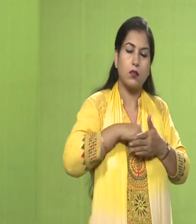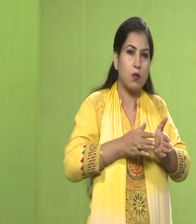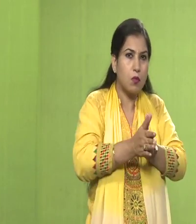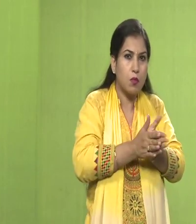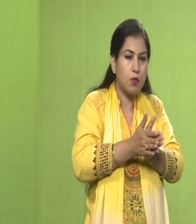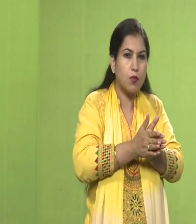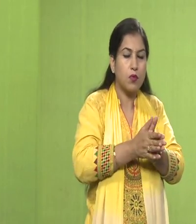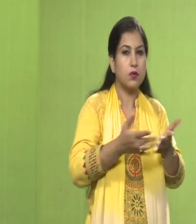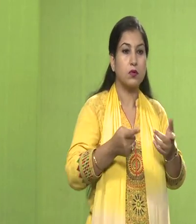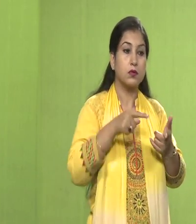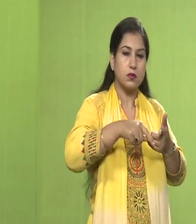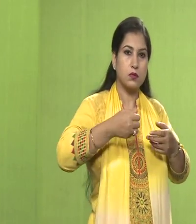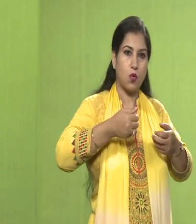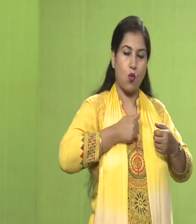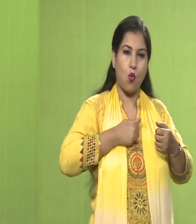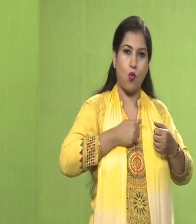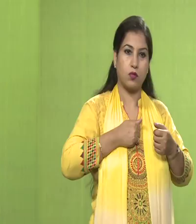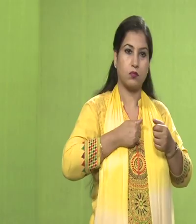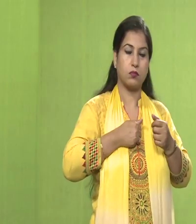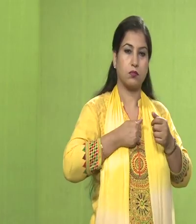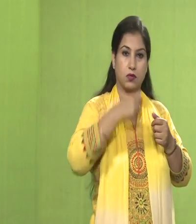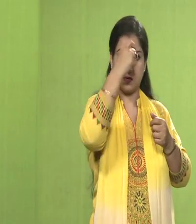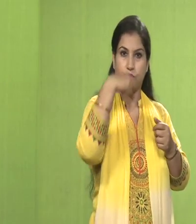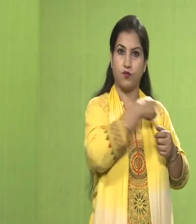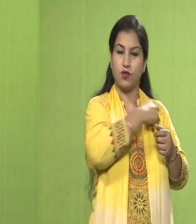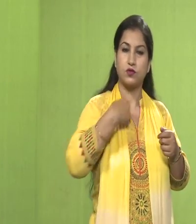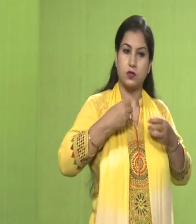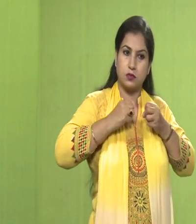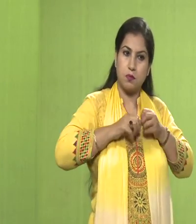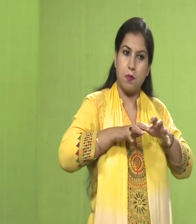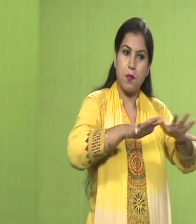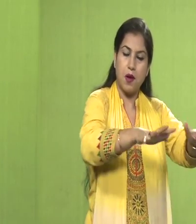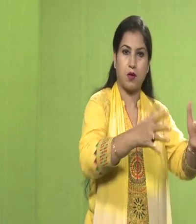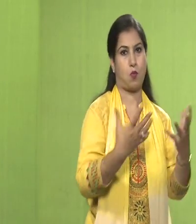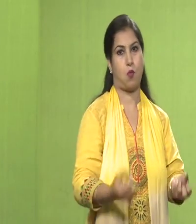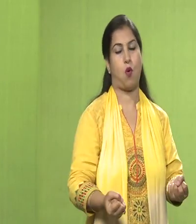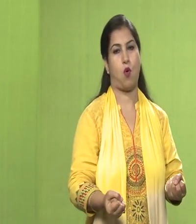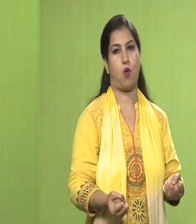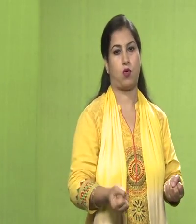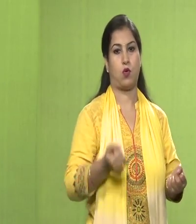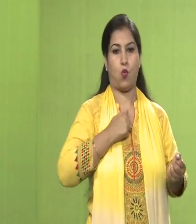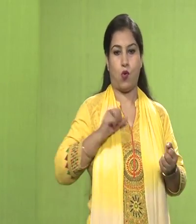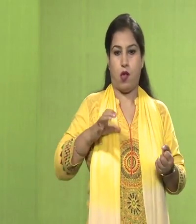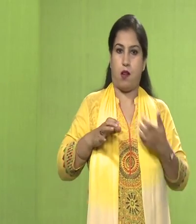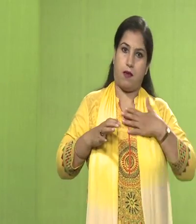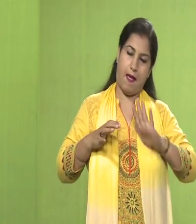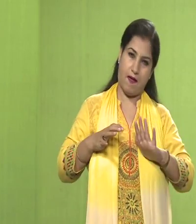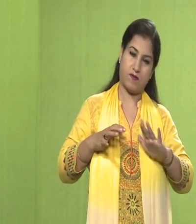among Europeans to spread Christianity among the people of these lands.